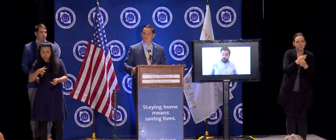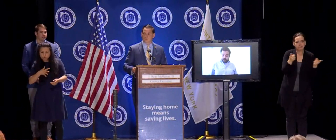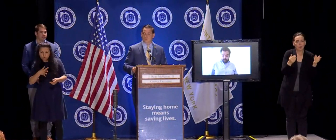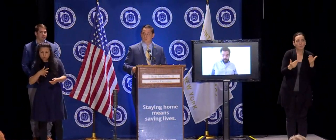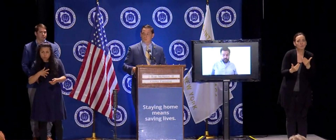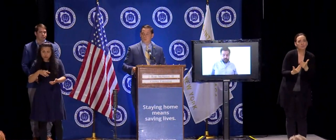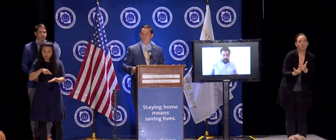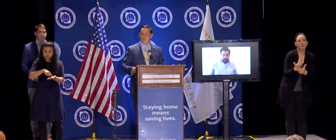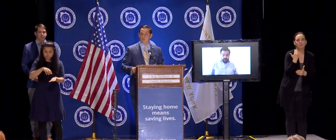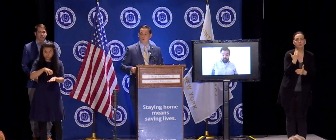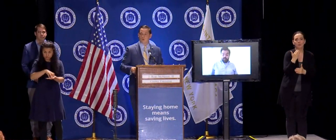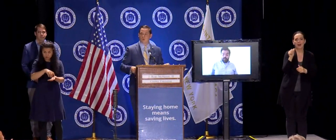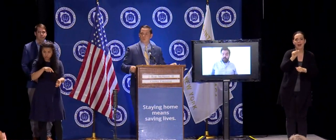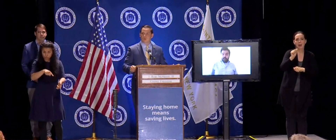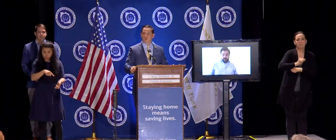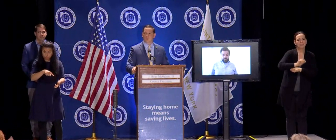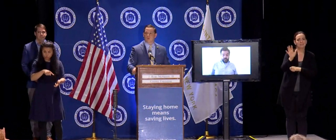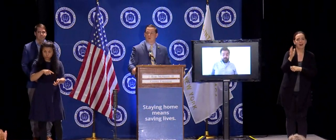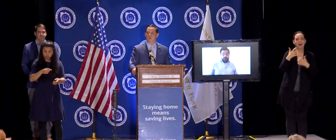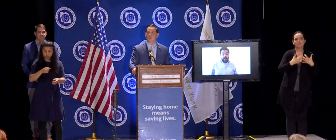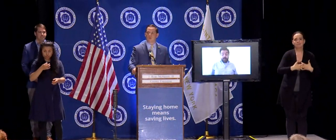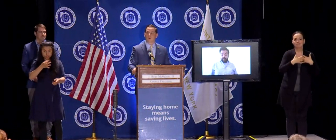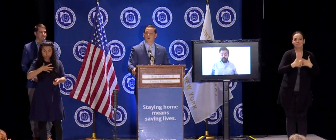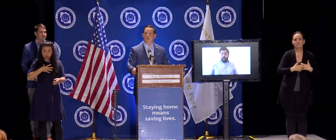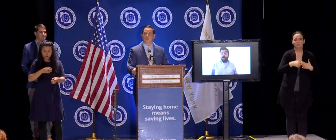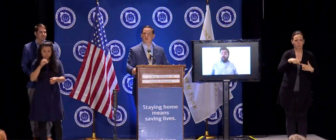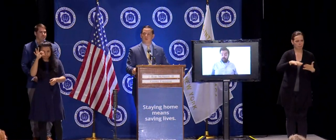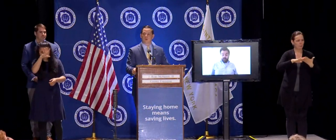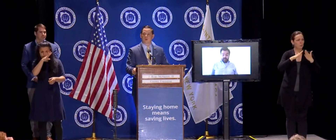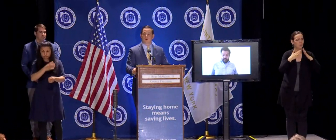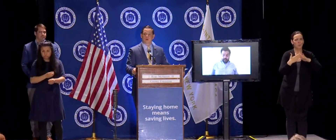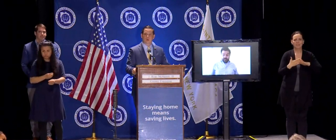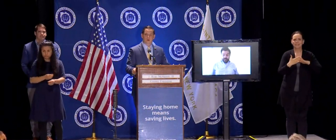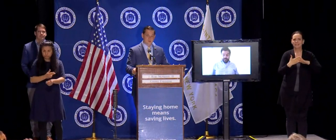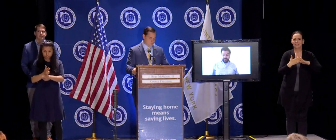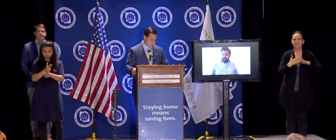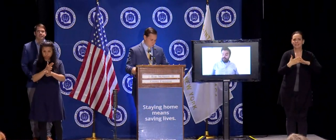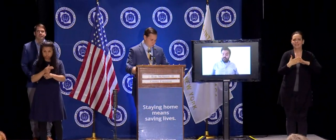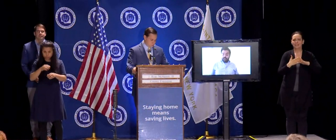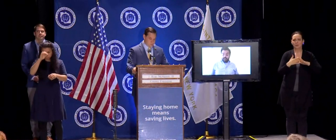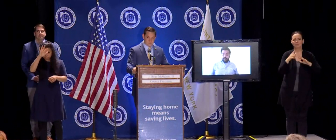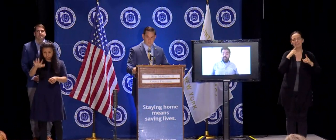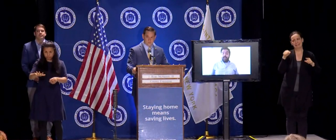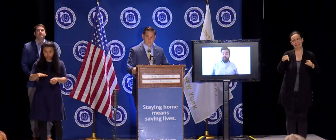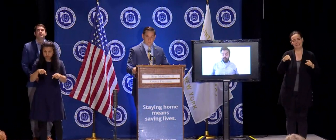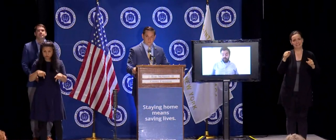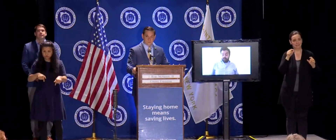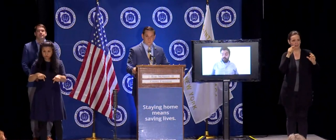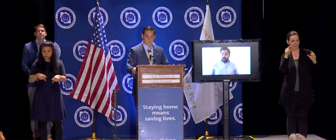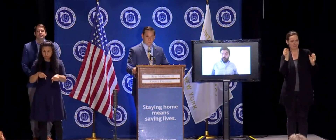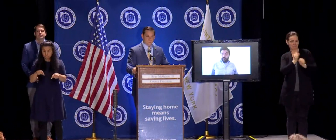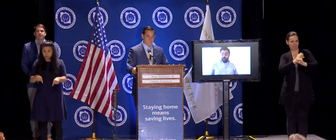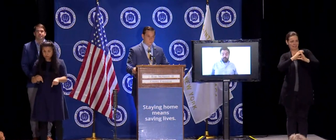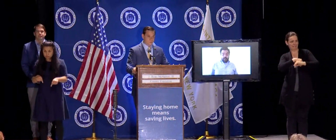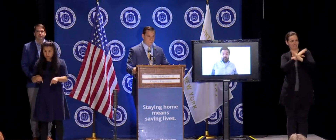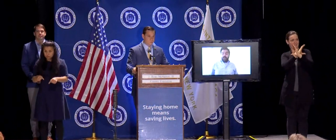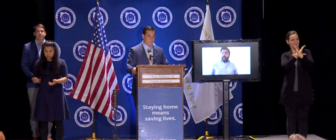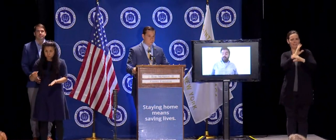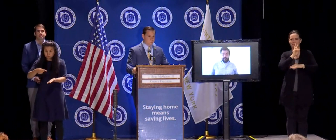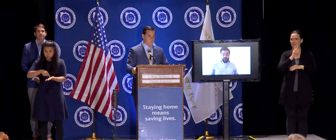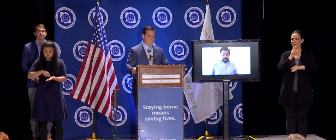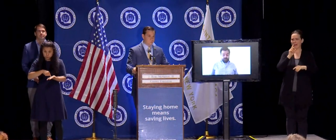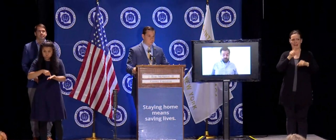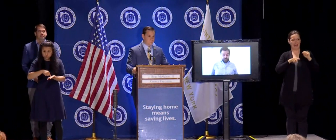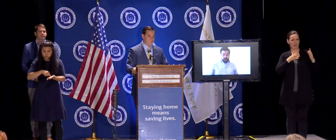facility virtually to the community, and I'm proud to share with you today that this is just the beginning of several firsts for the community